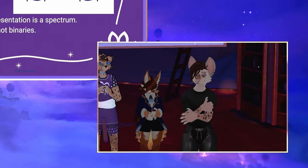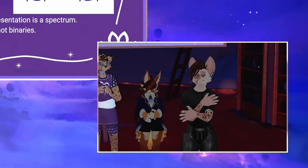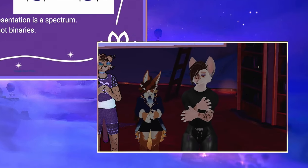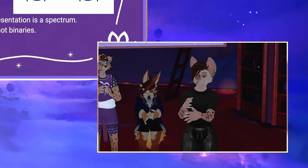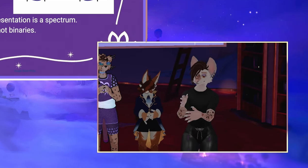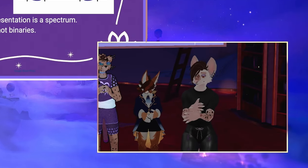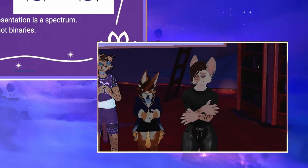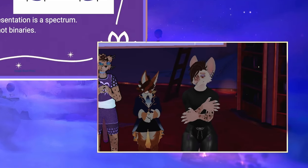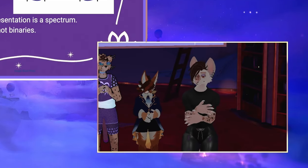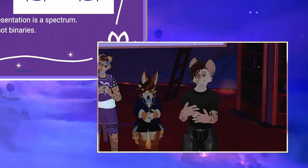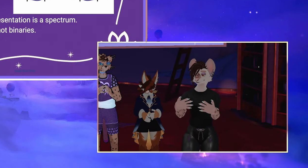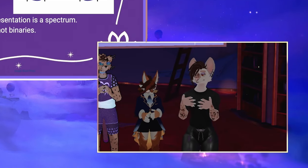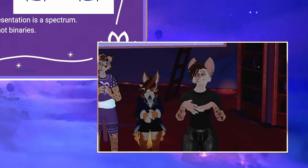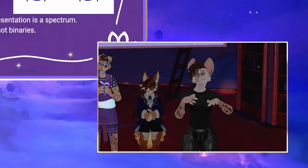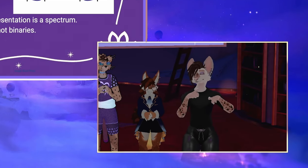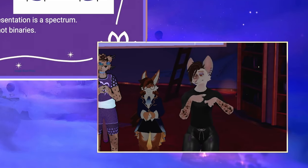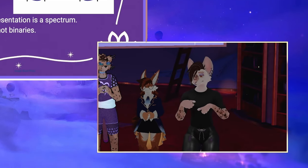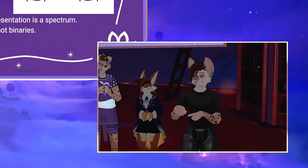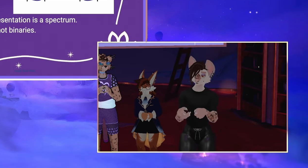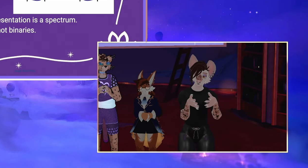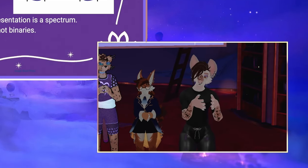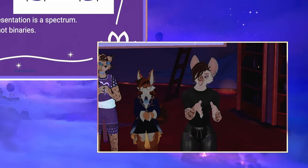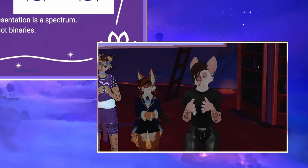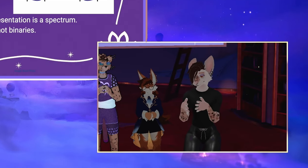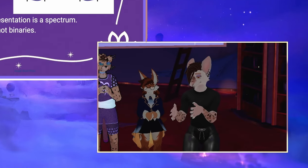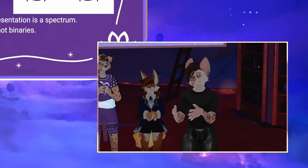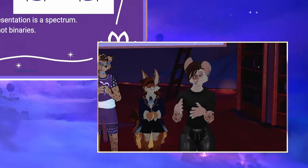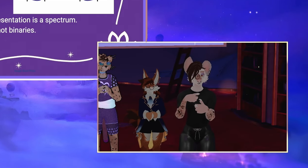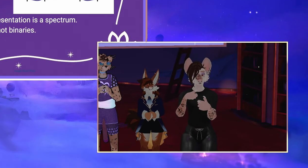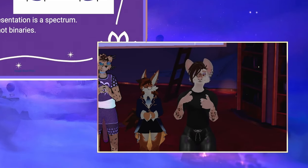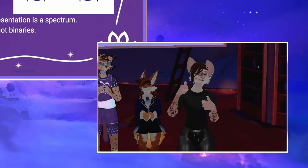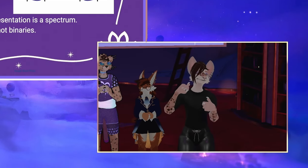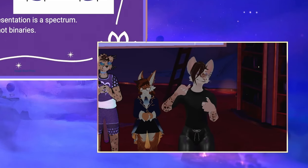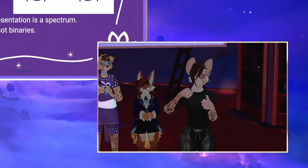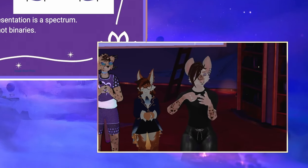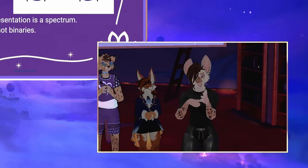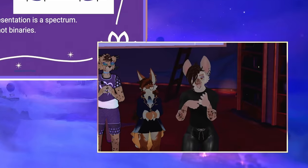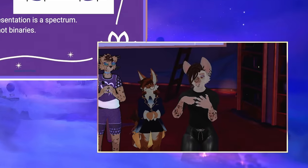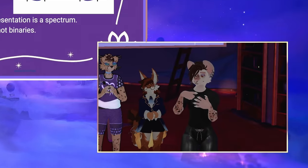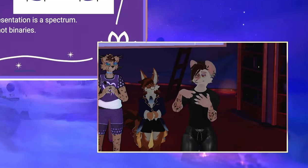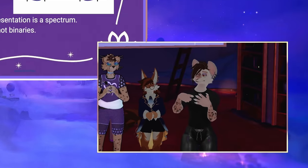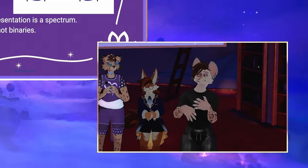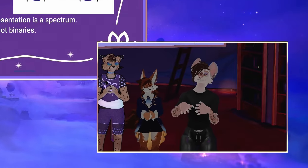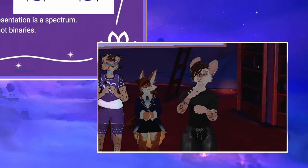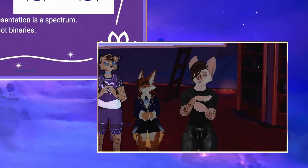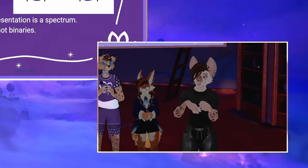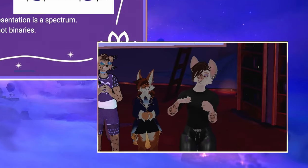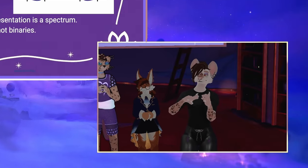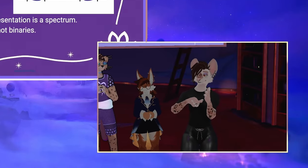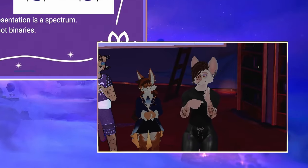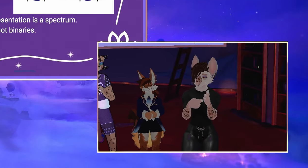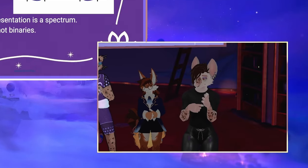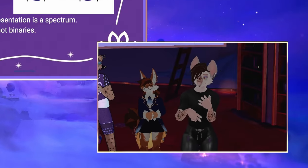different avenues. There's different accents, different regional accents, different ways people perceive things or